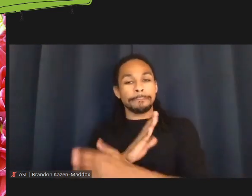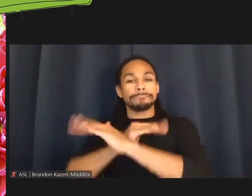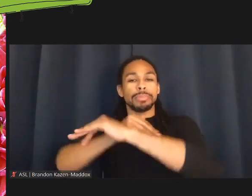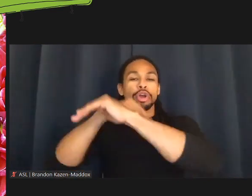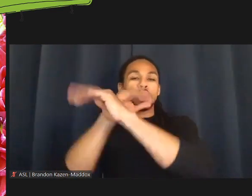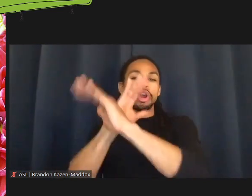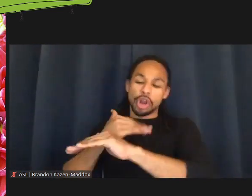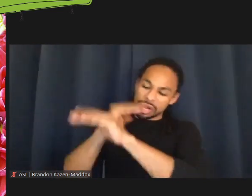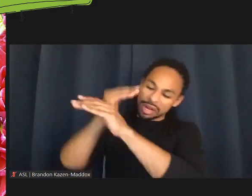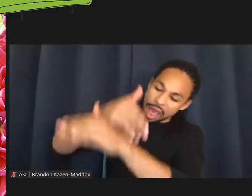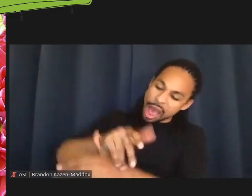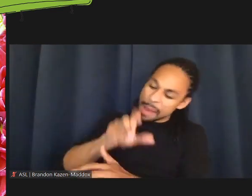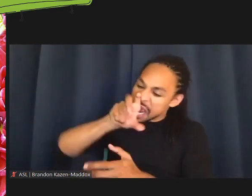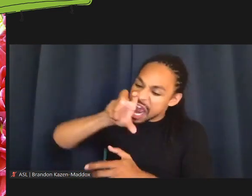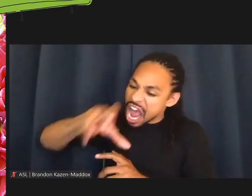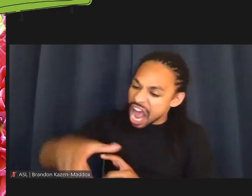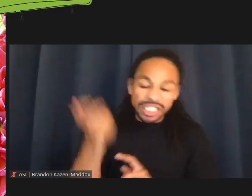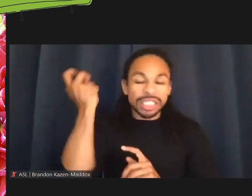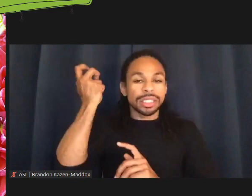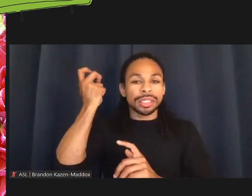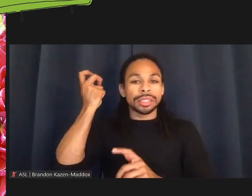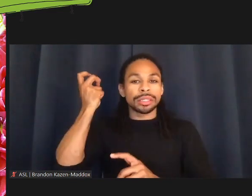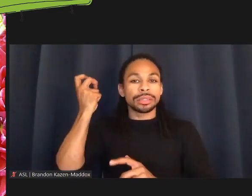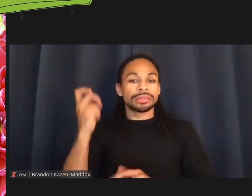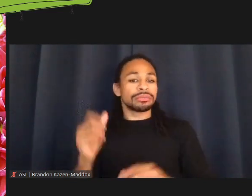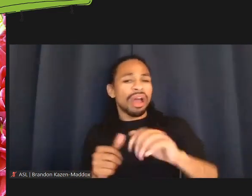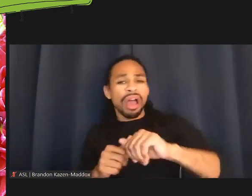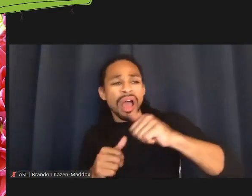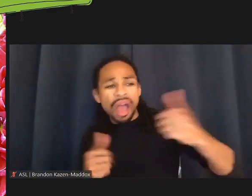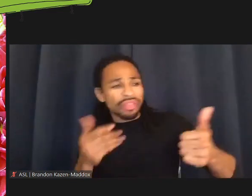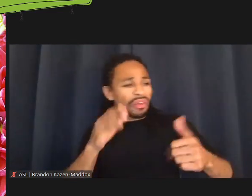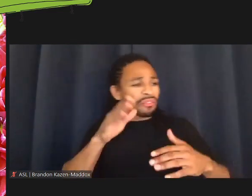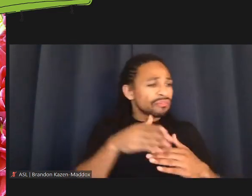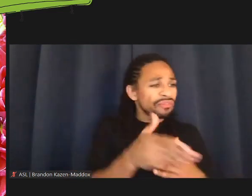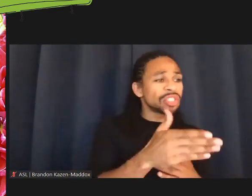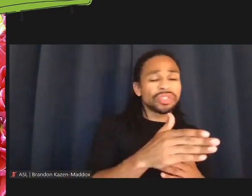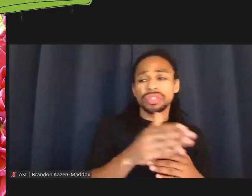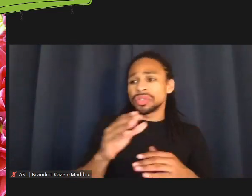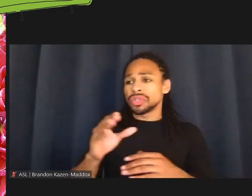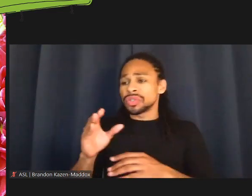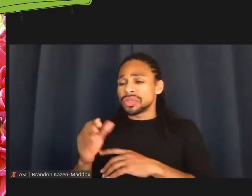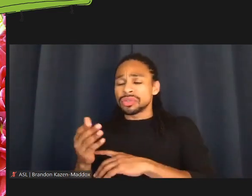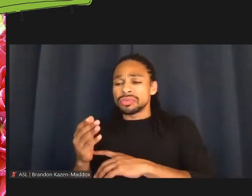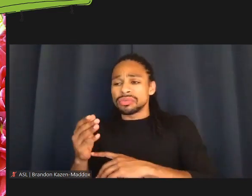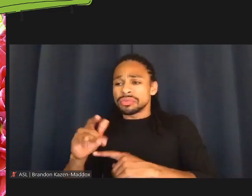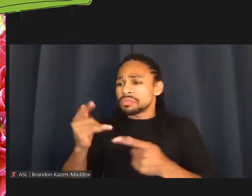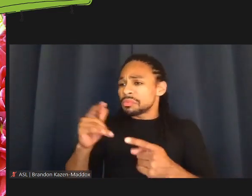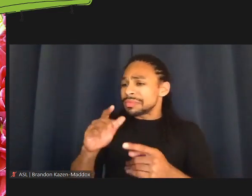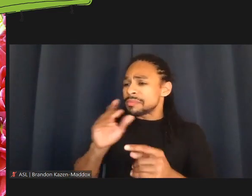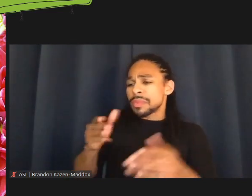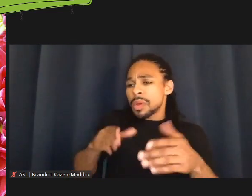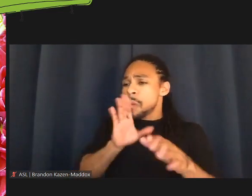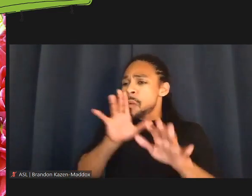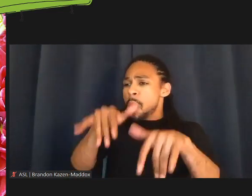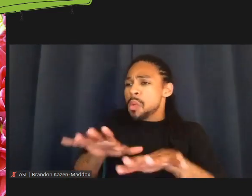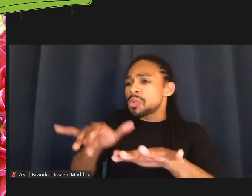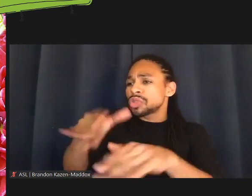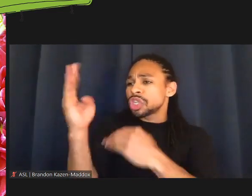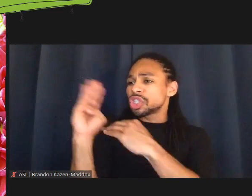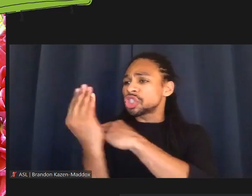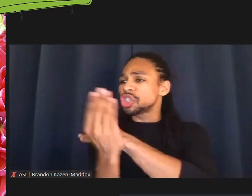for Portuguese dogfish and blackmouth catfish. Both are sea sharks with a penchant for what will not float